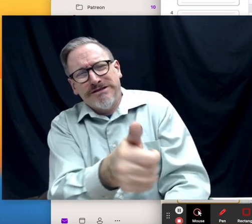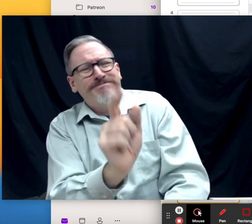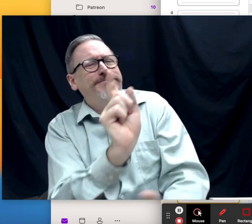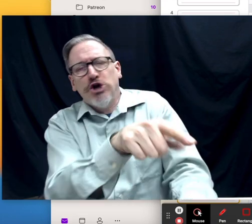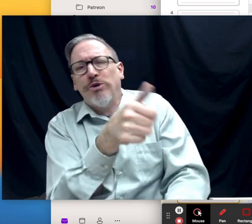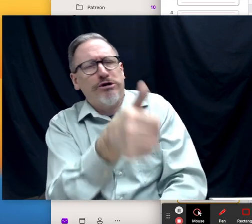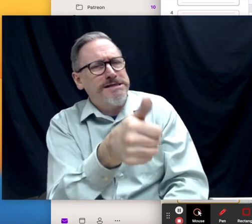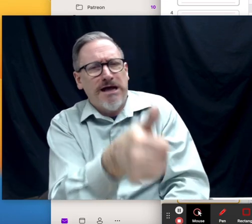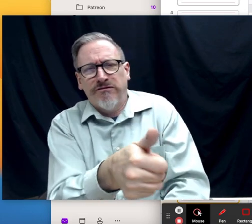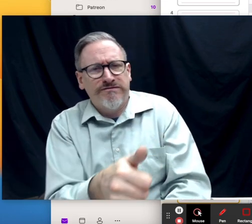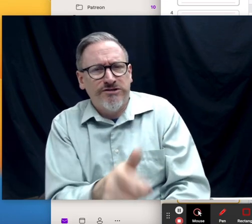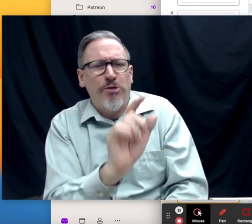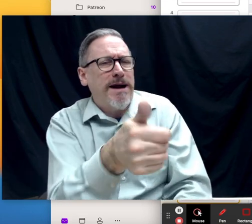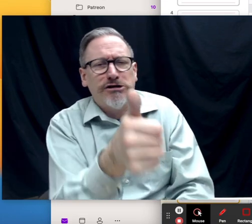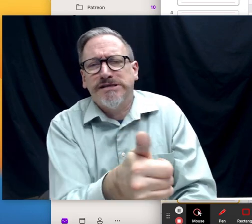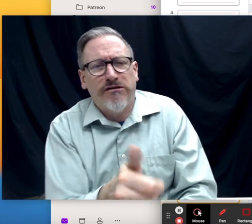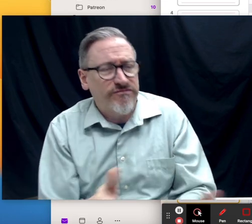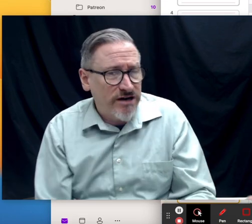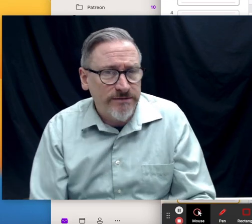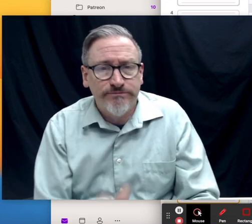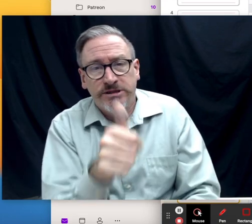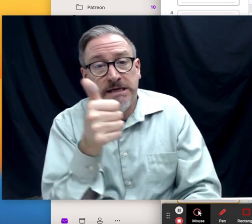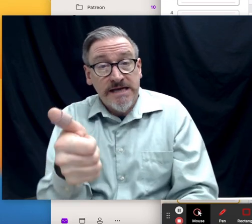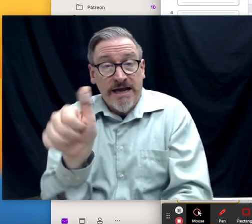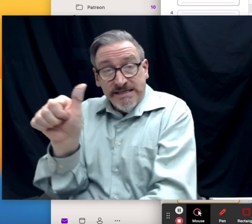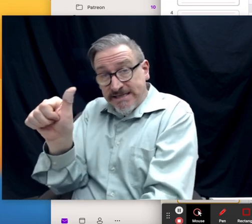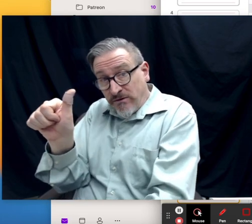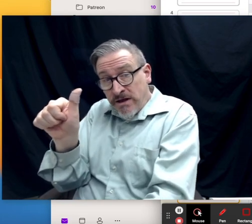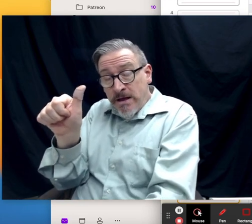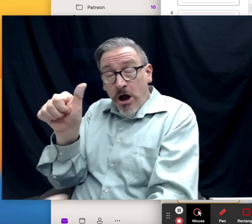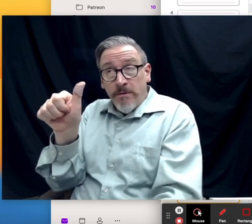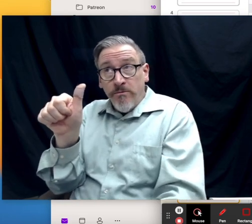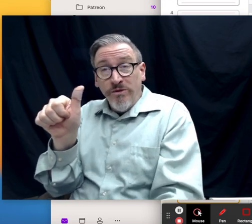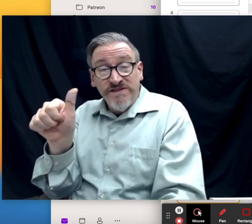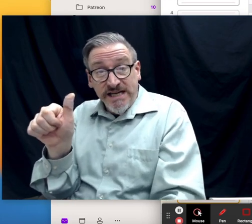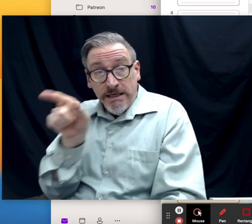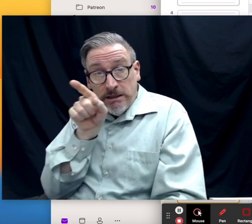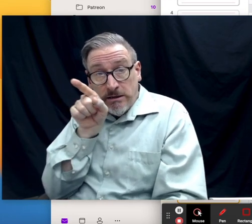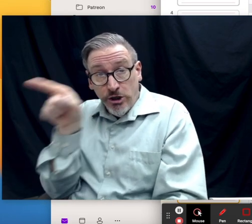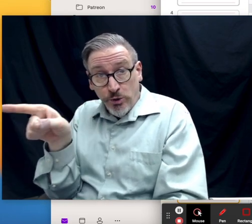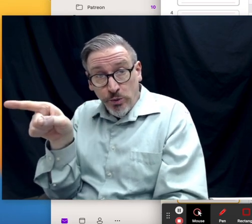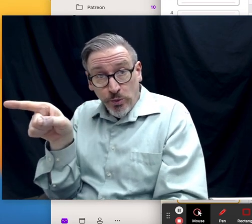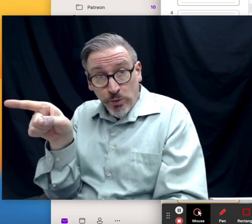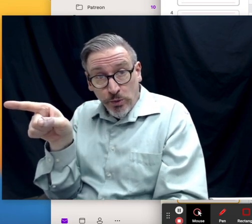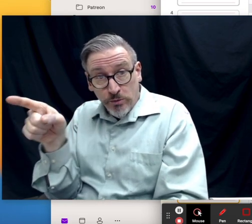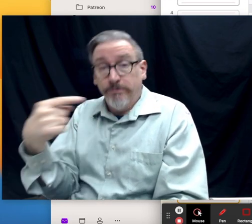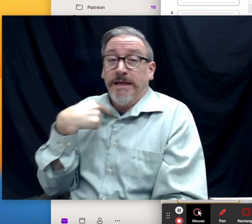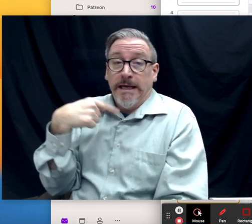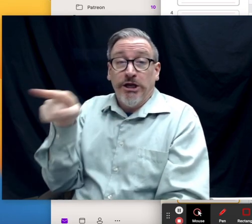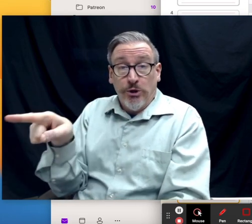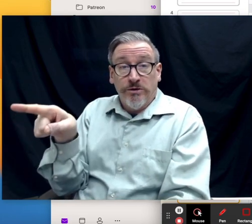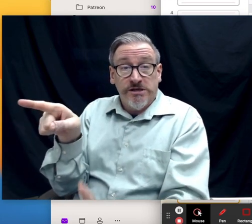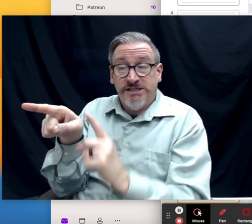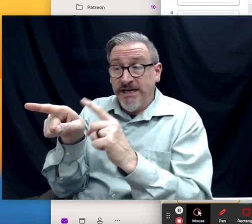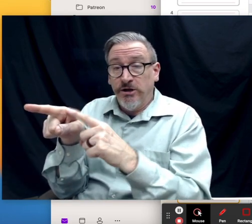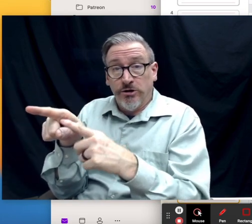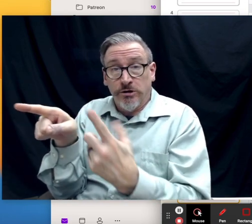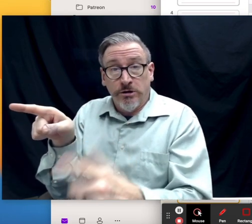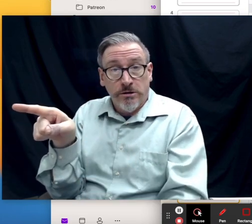it your, go yourself, go by yourself, right? And it's self. We've seen you, me, and you,